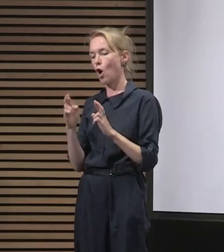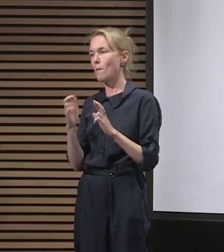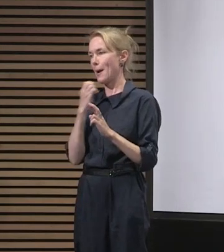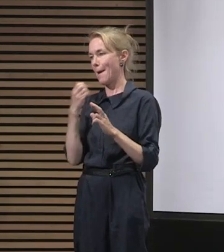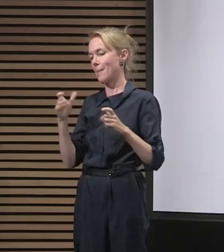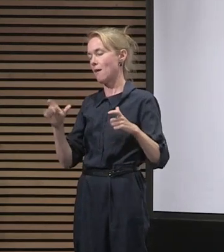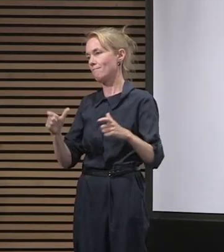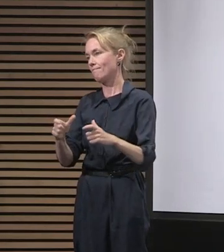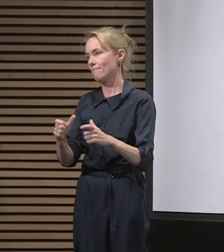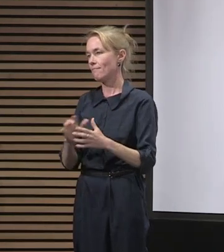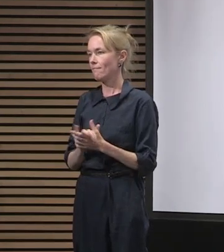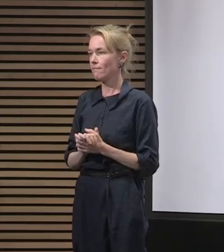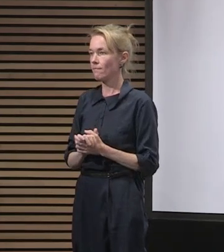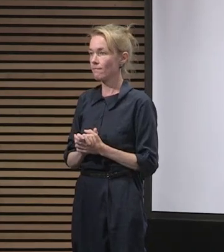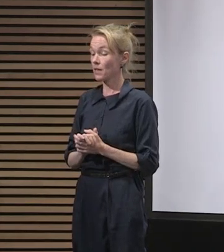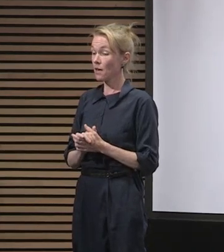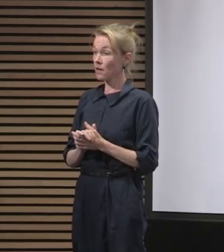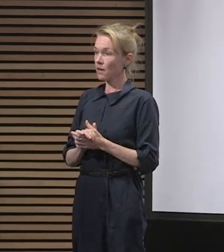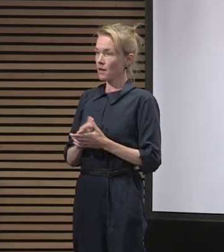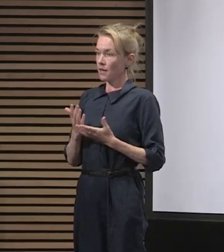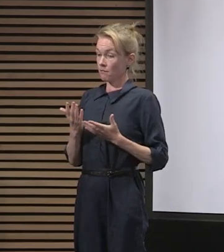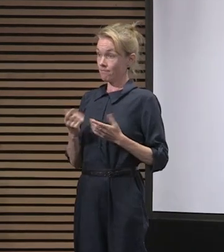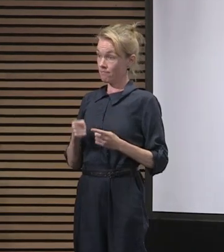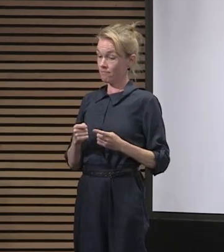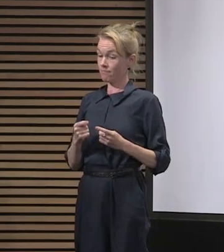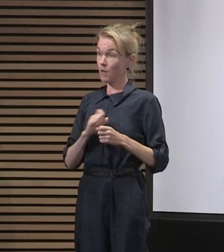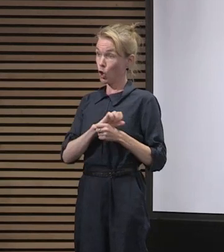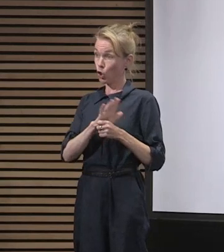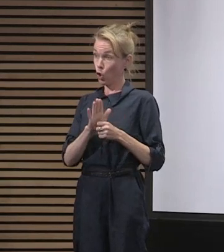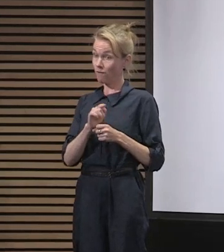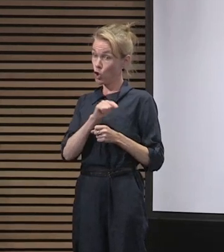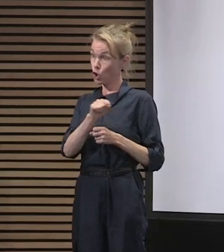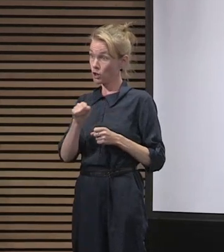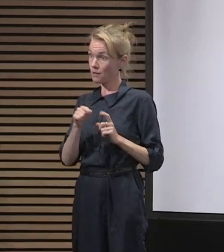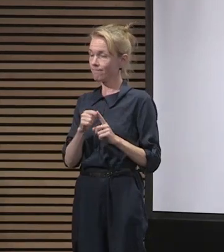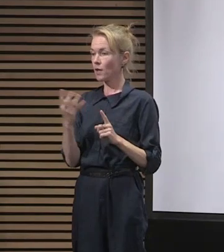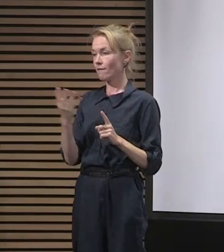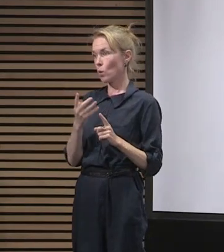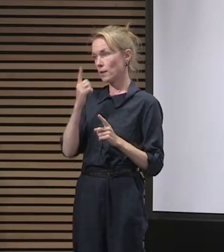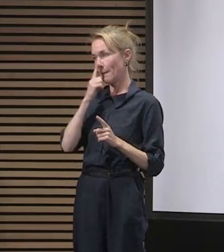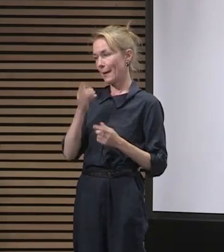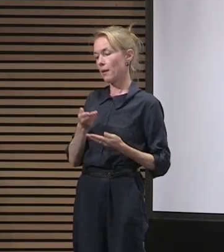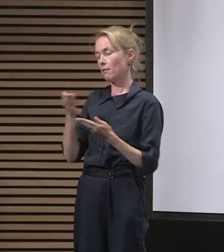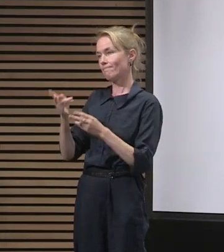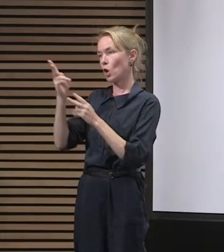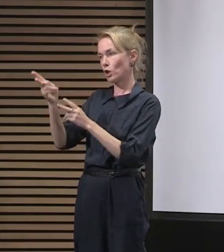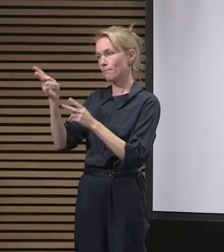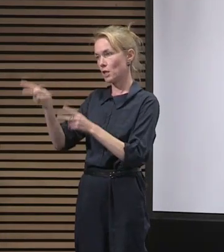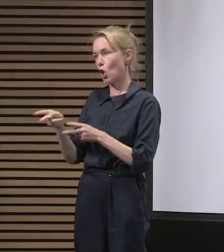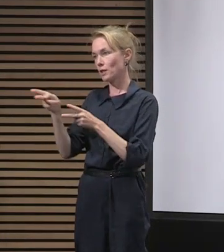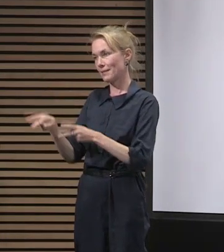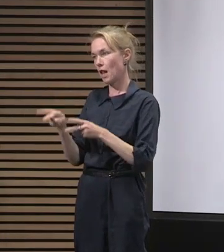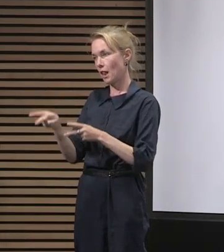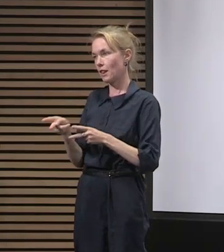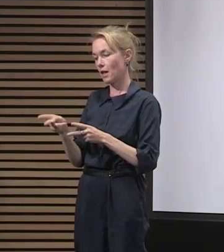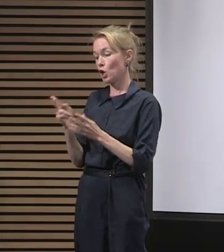There are 14 people in hospital currently with COVID-19 in a range of hospitals across the country, the details of which will be on